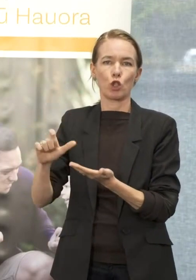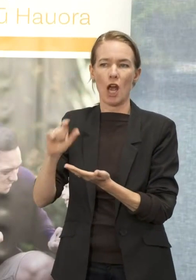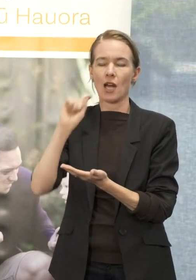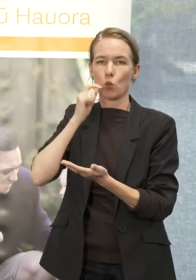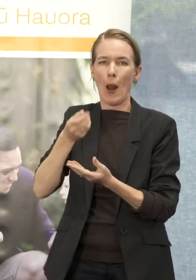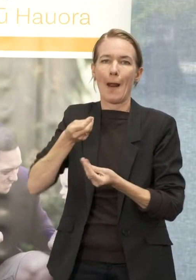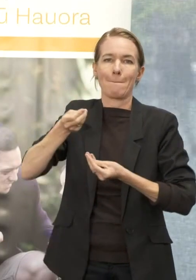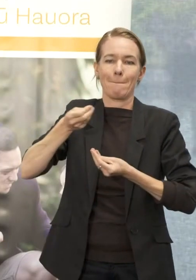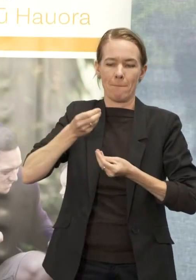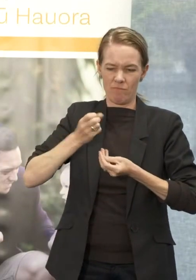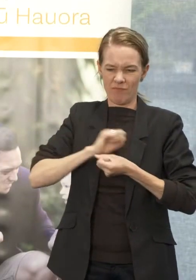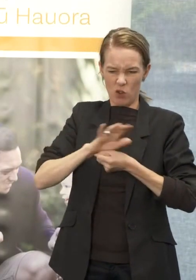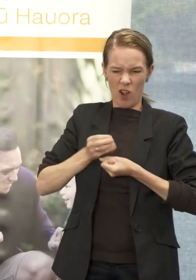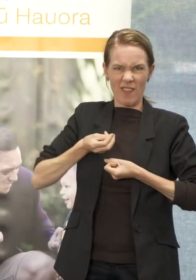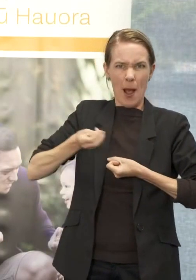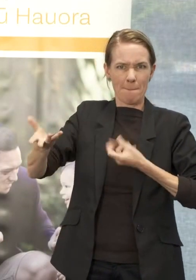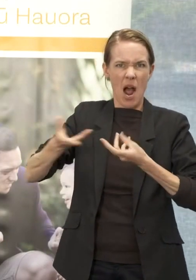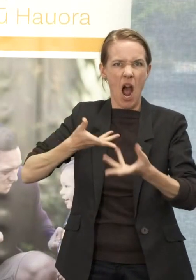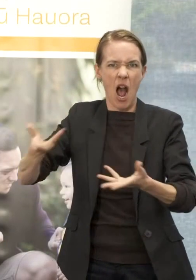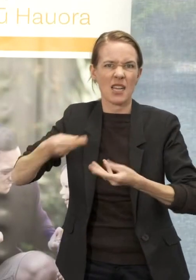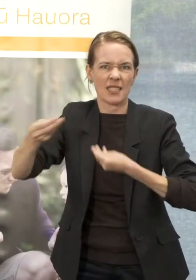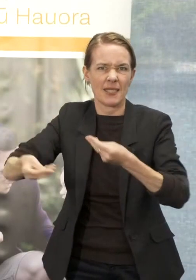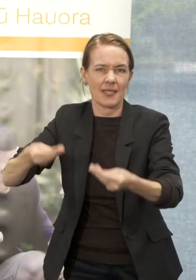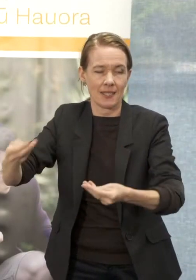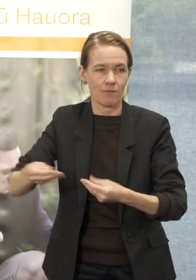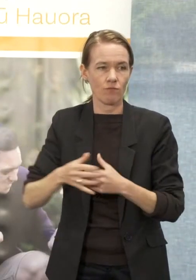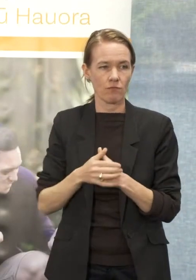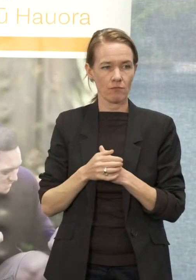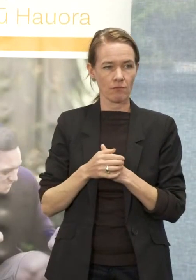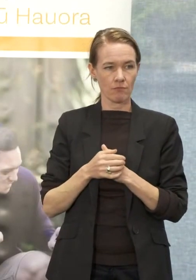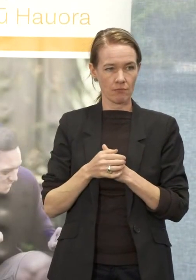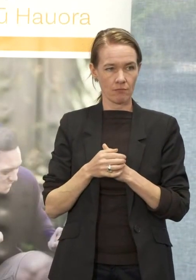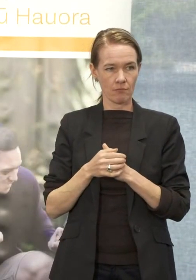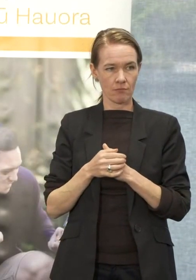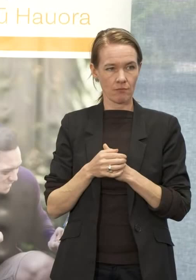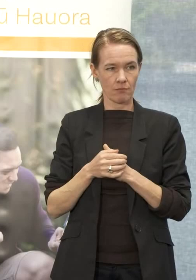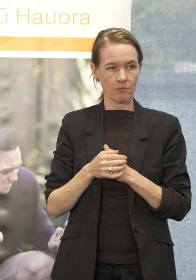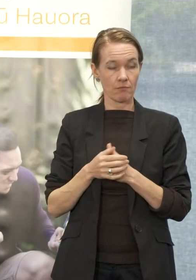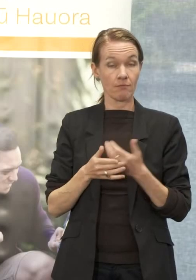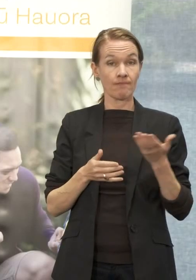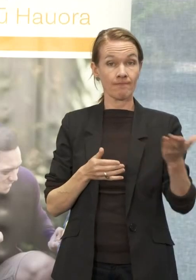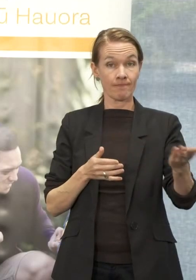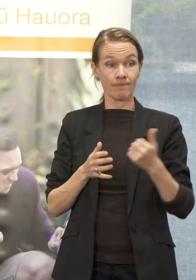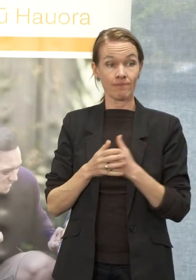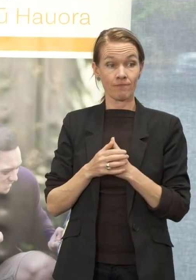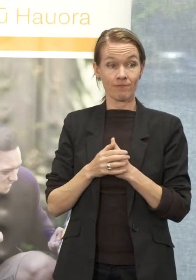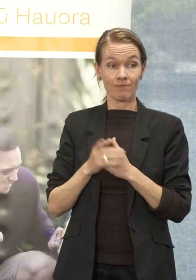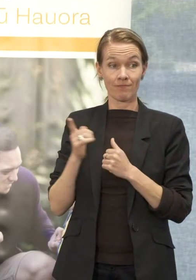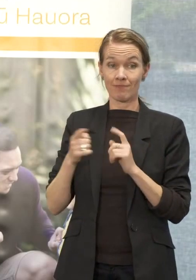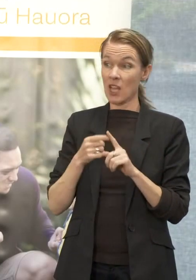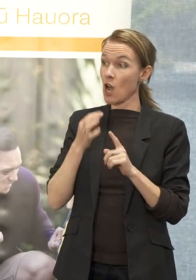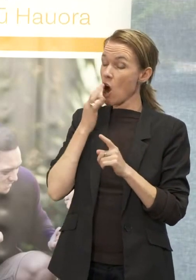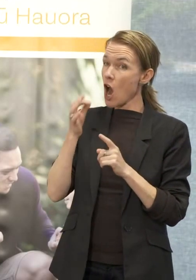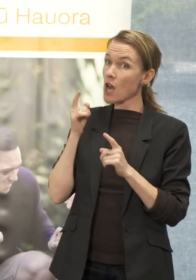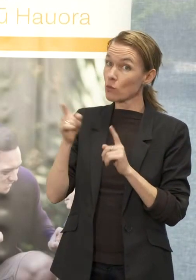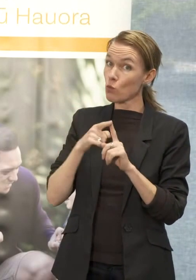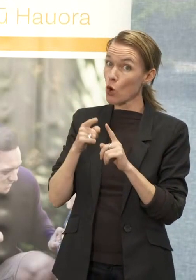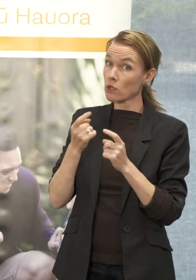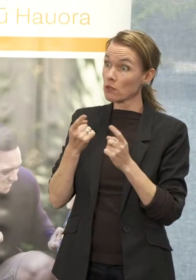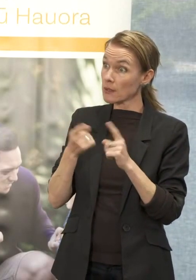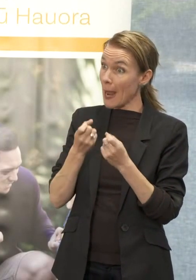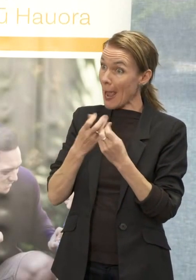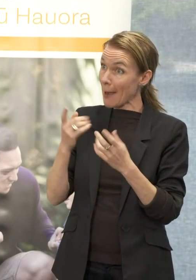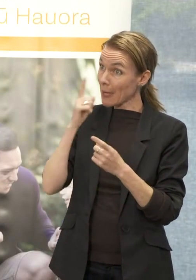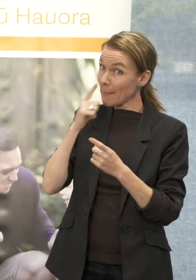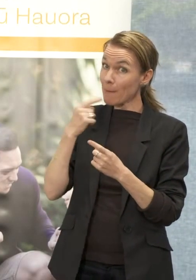of themselves. What kind of interest has there been in downloading or ordering the COVID tracing booklet?